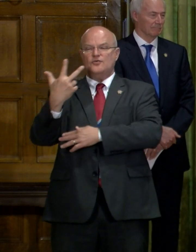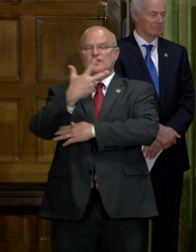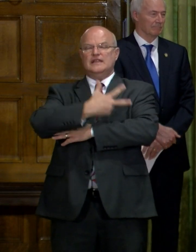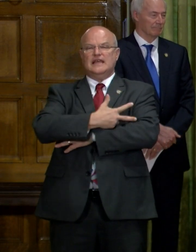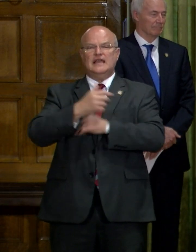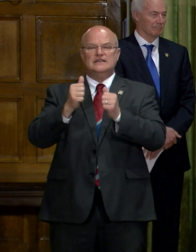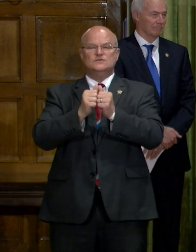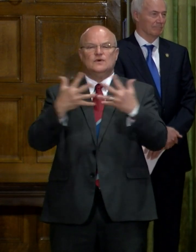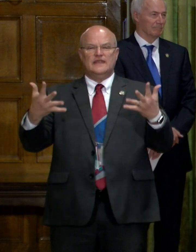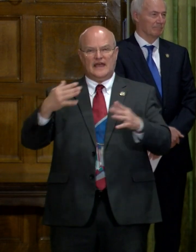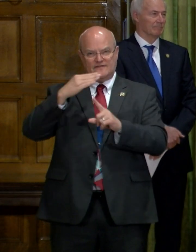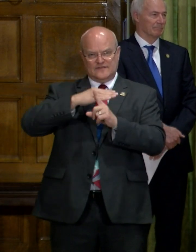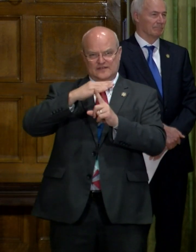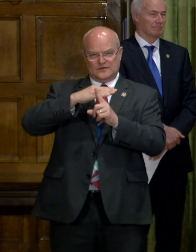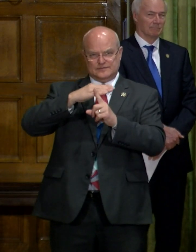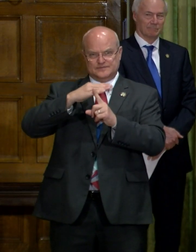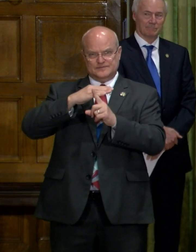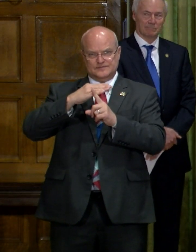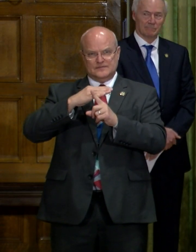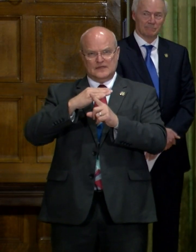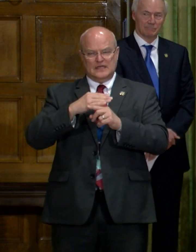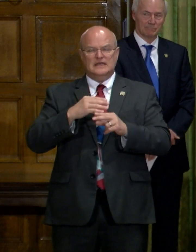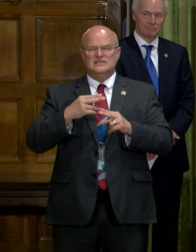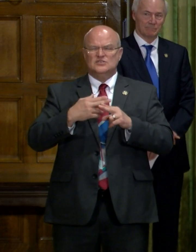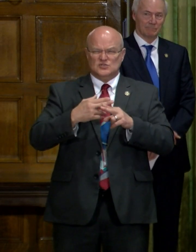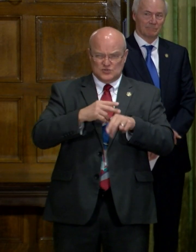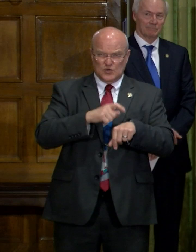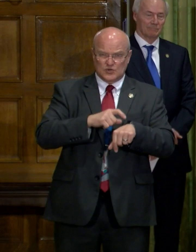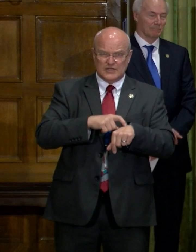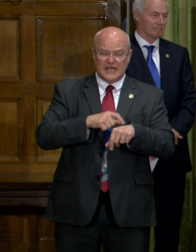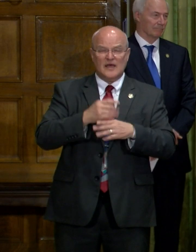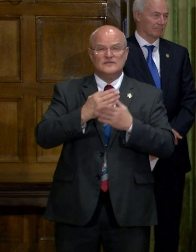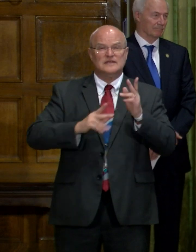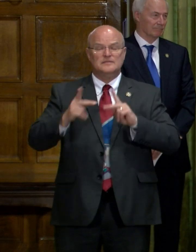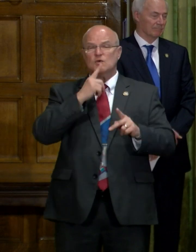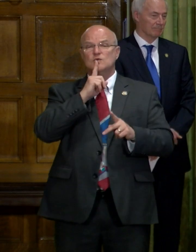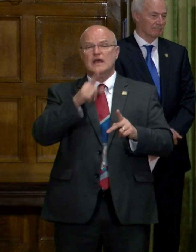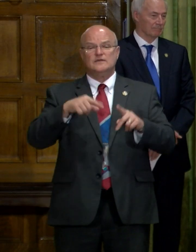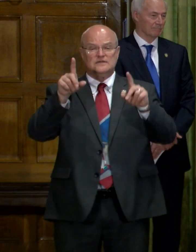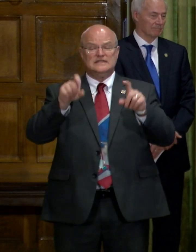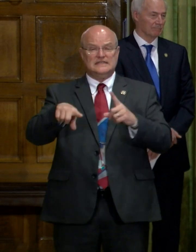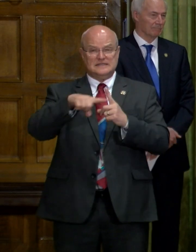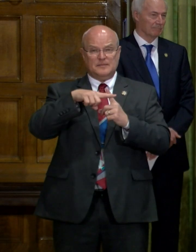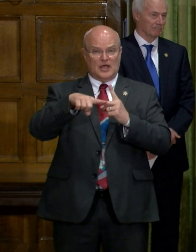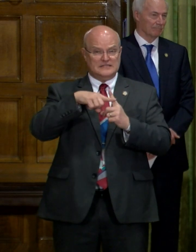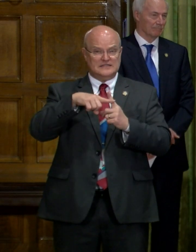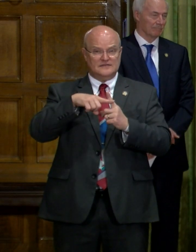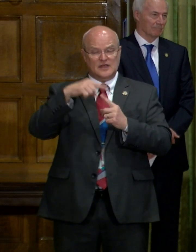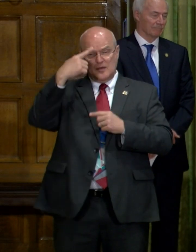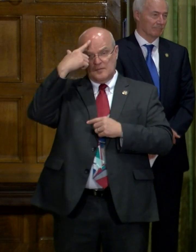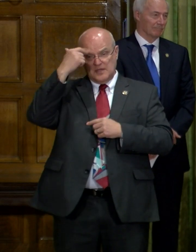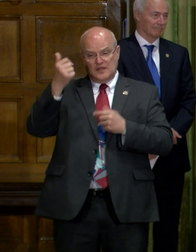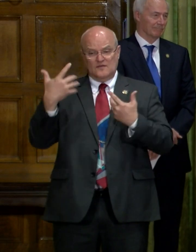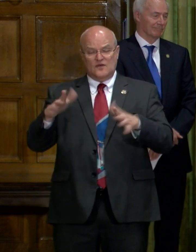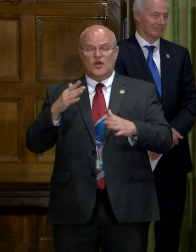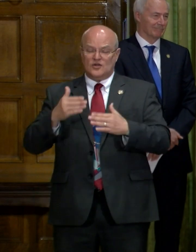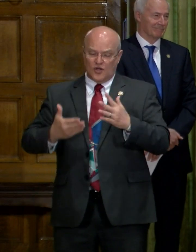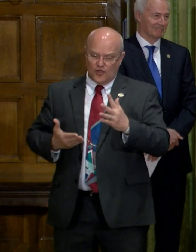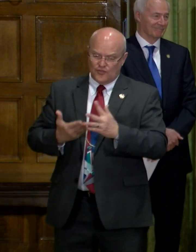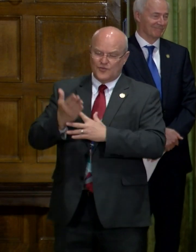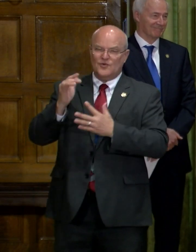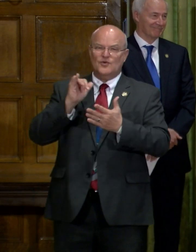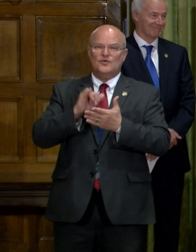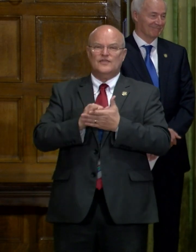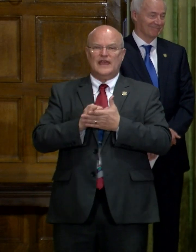least 3 days free of fever. It's a shorter period of time for someone who's actually tested positive because they've already gone through